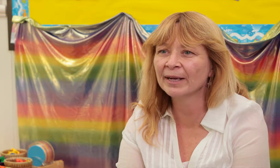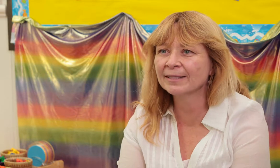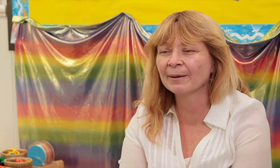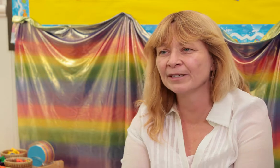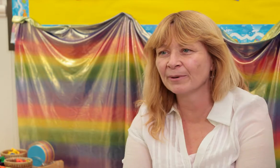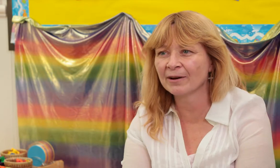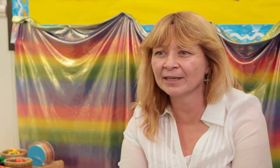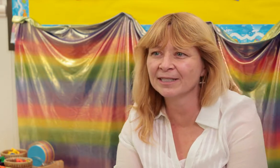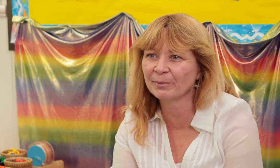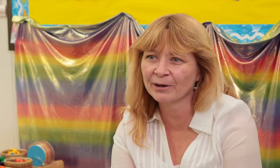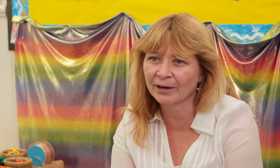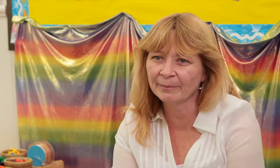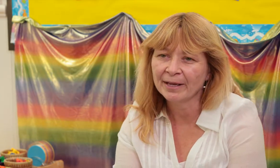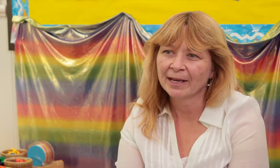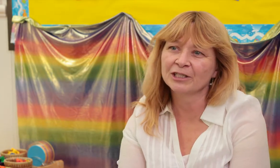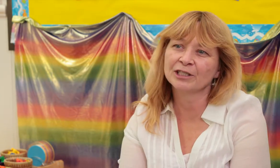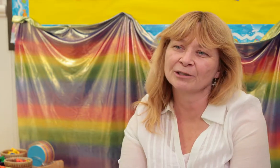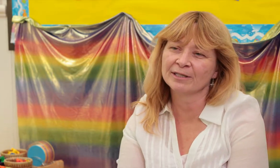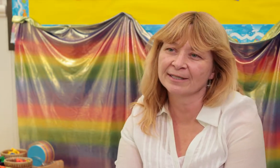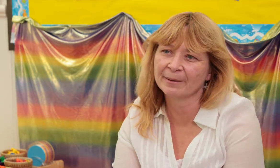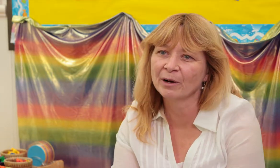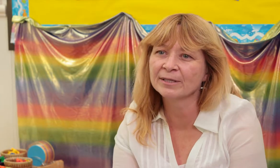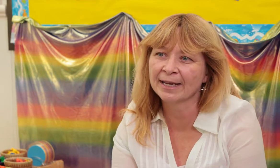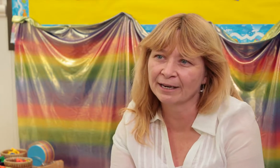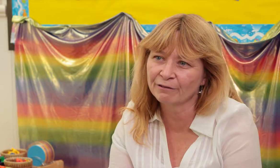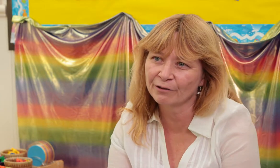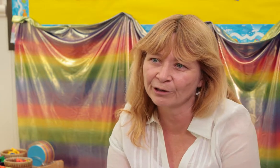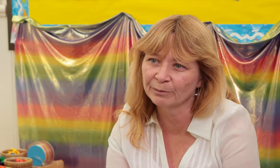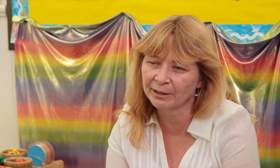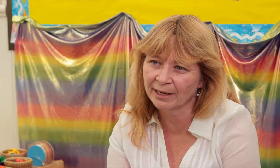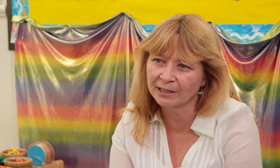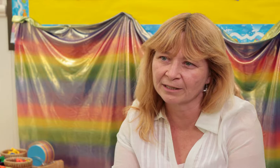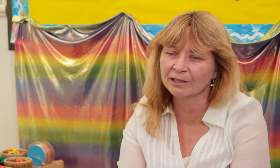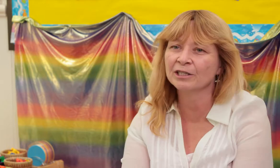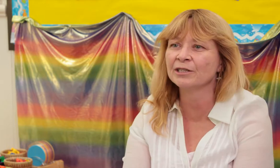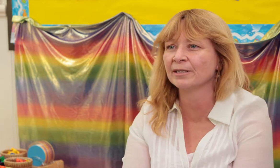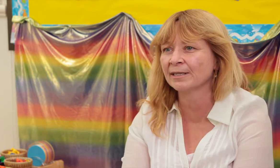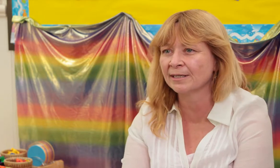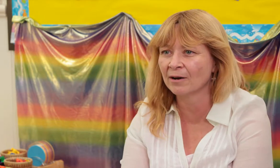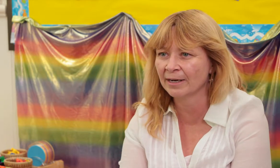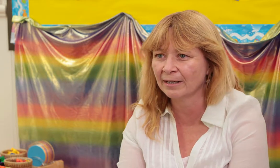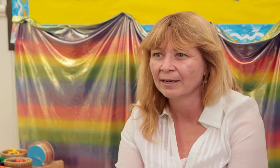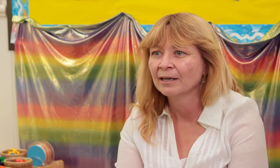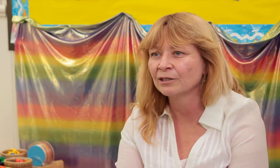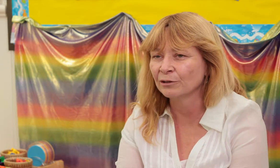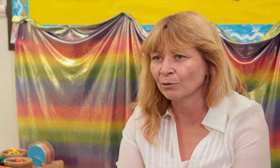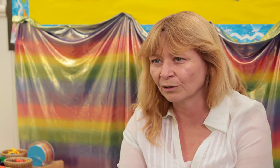Bella's come into our Kindy program and she uses Auslan for her communication. So she's using sign to talk to